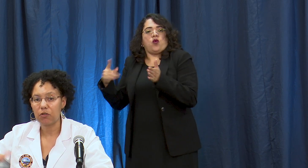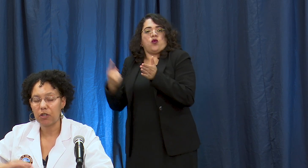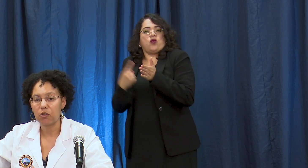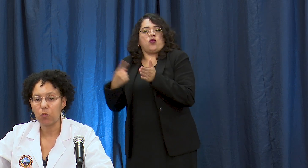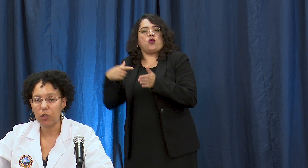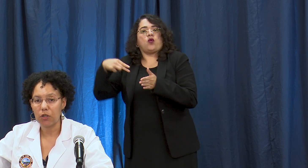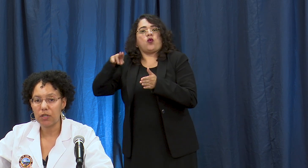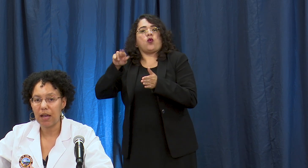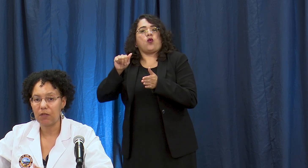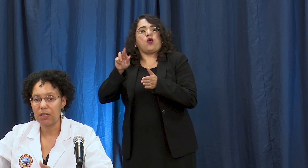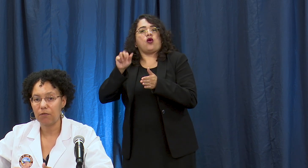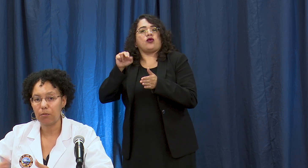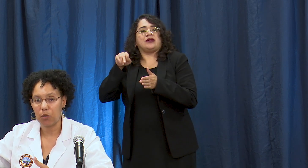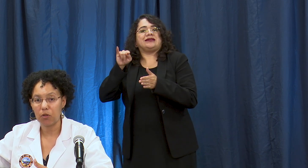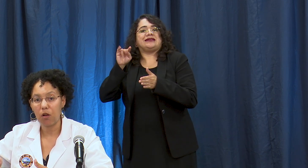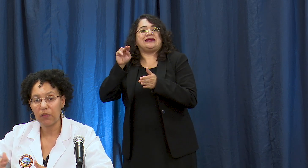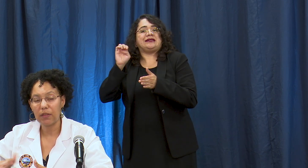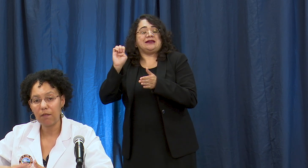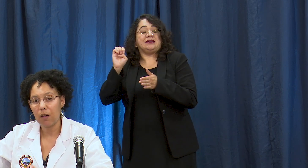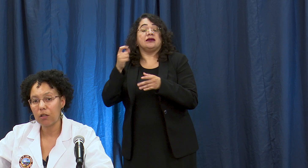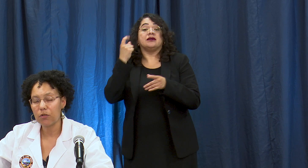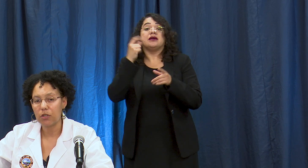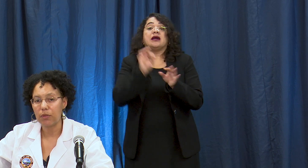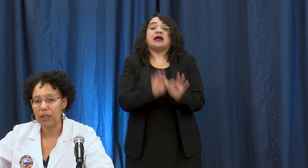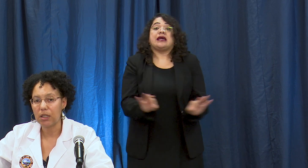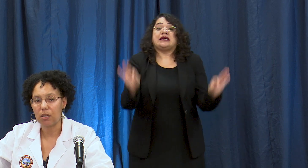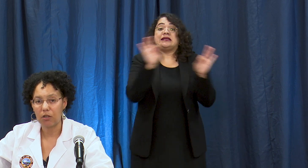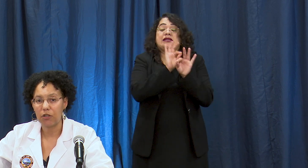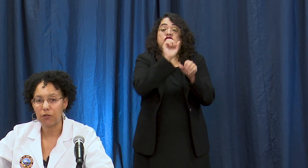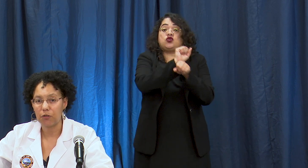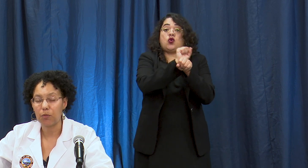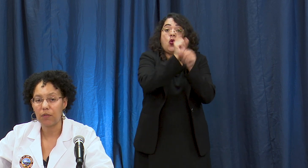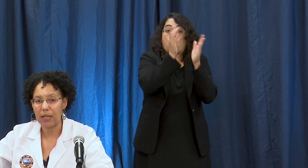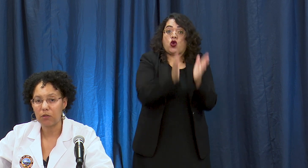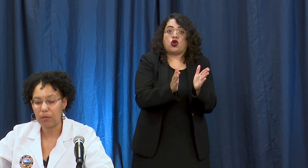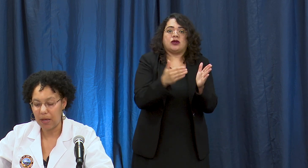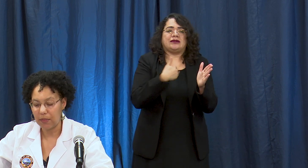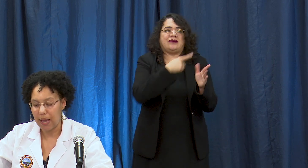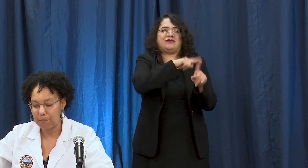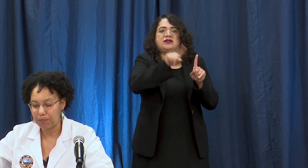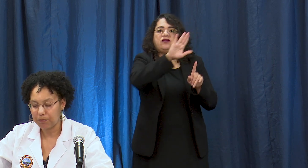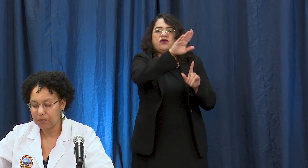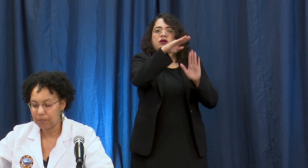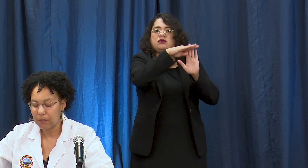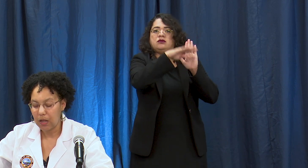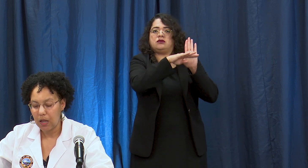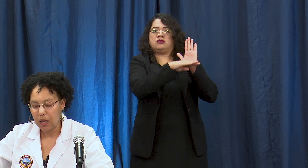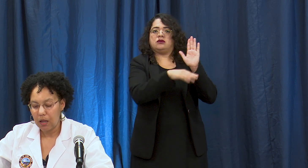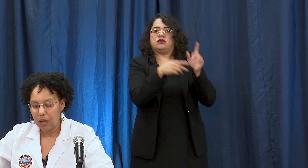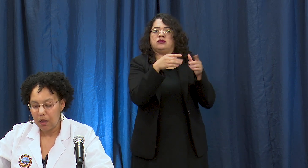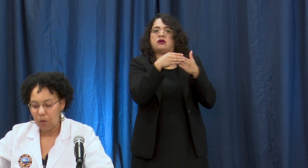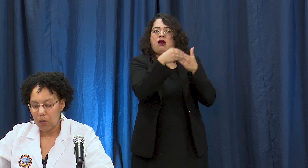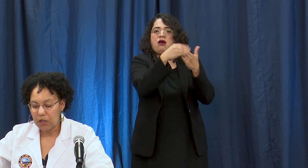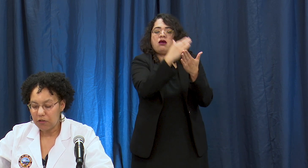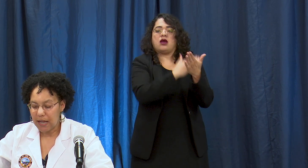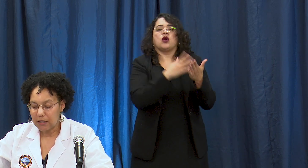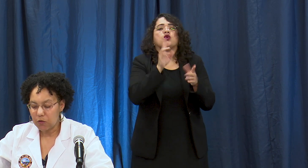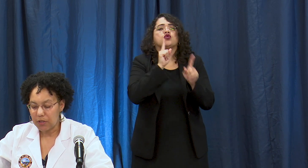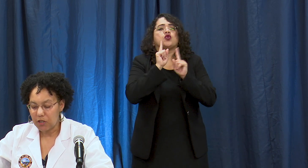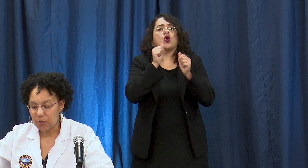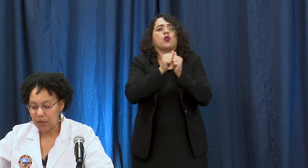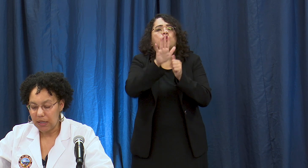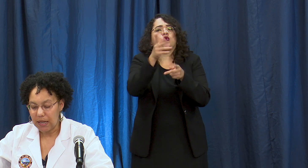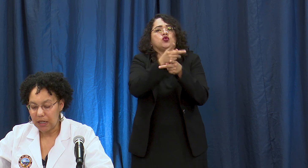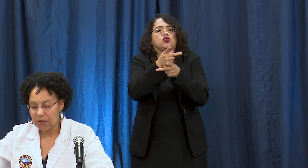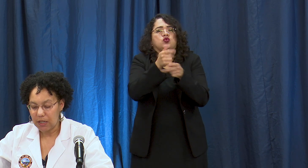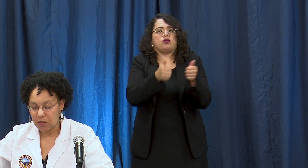essential infrastructure workers have a different protocol that they follow, so you need to talk to your supervisor about that. One other challenge